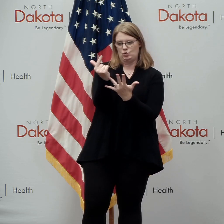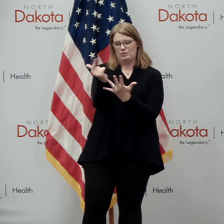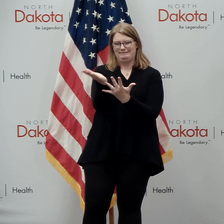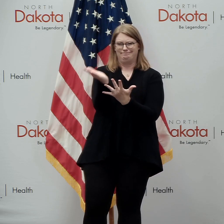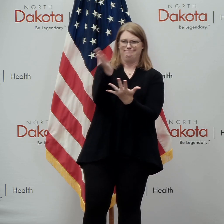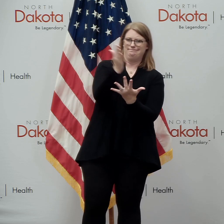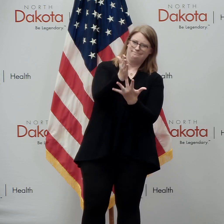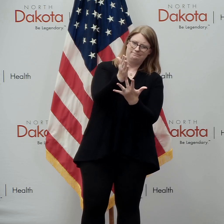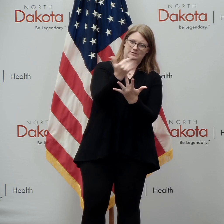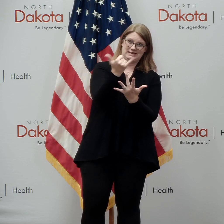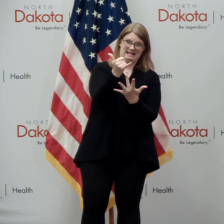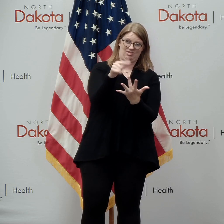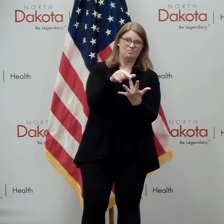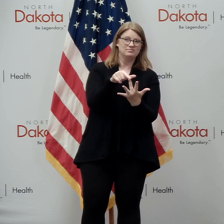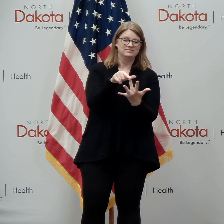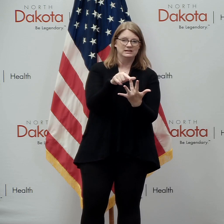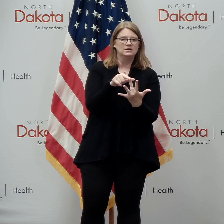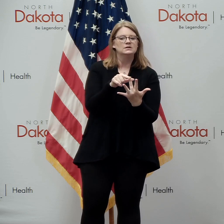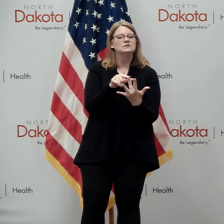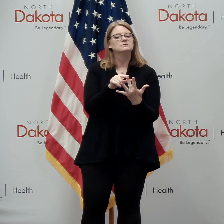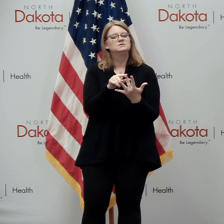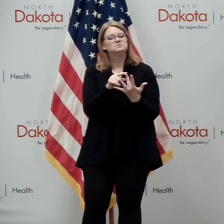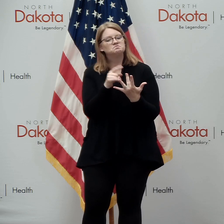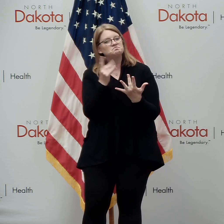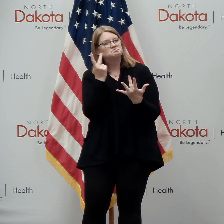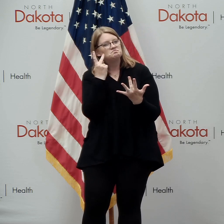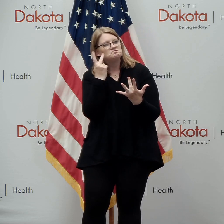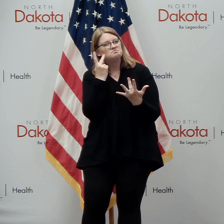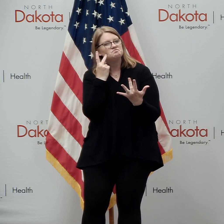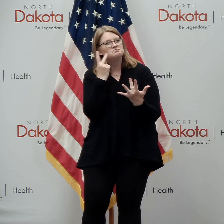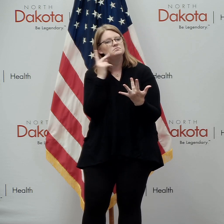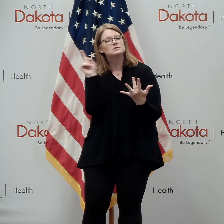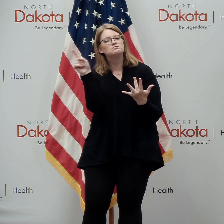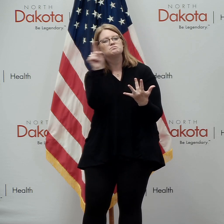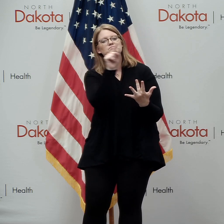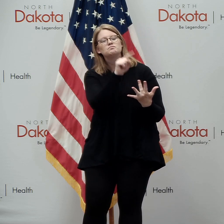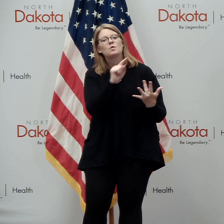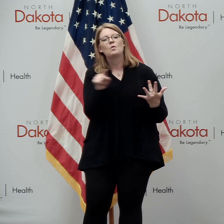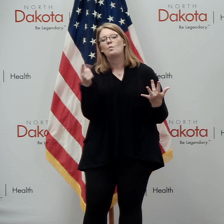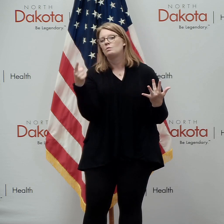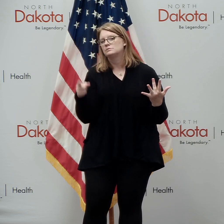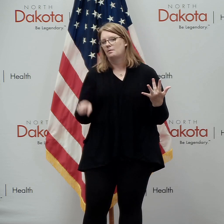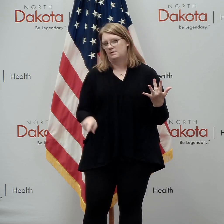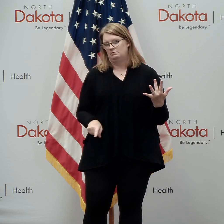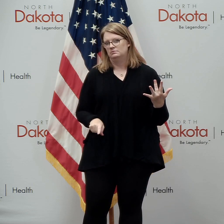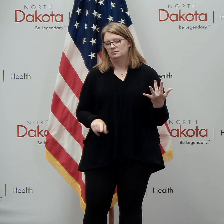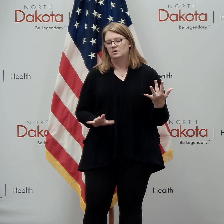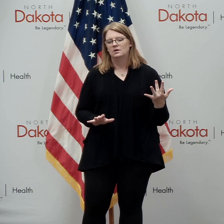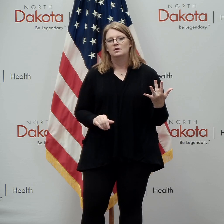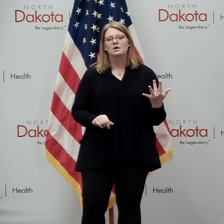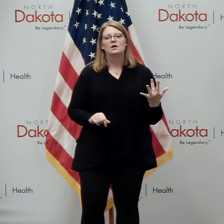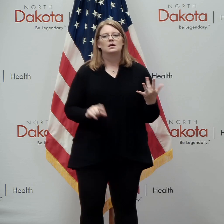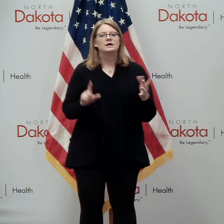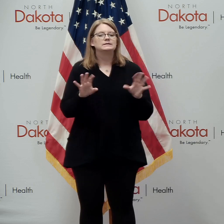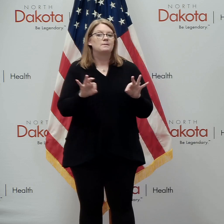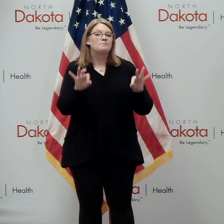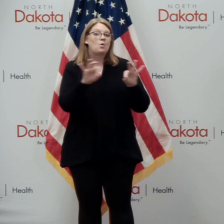to yellow, based on trends that we saw, depending on where things might be going. And it's important to